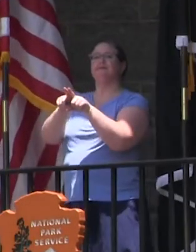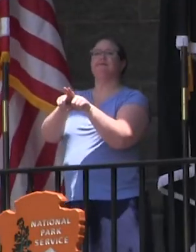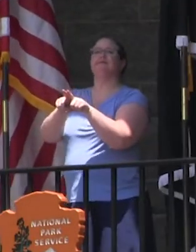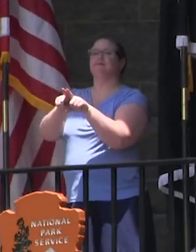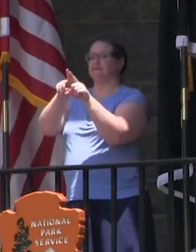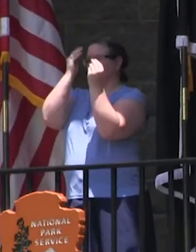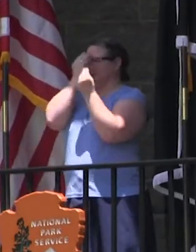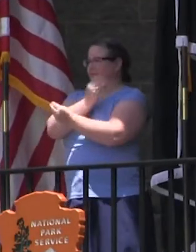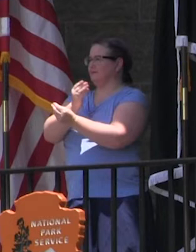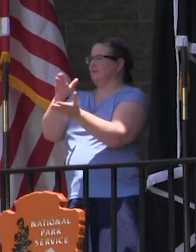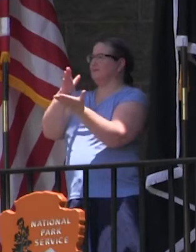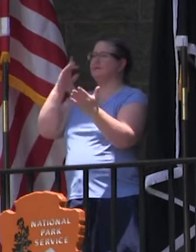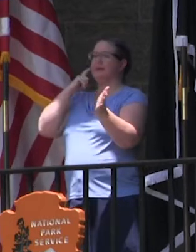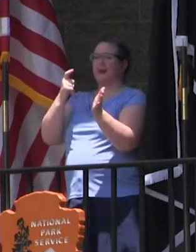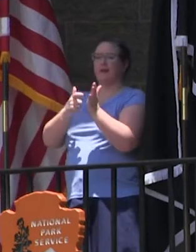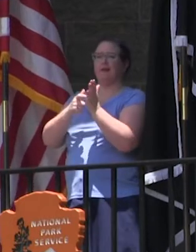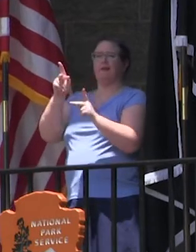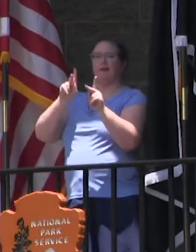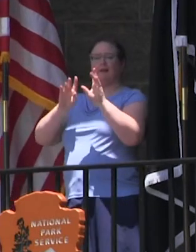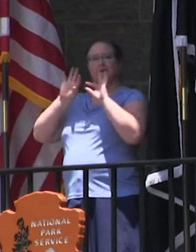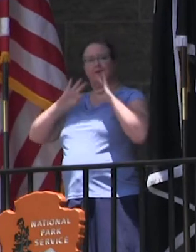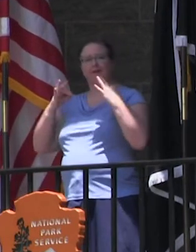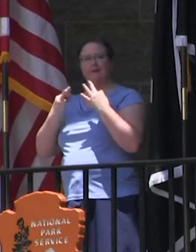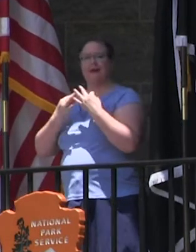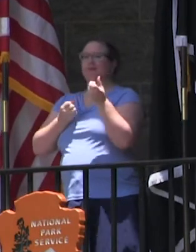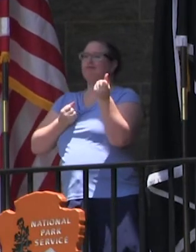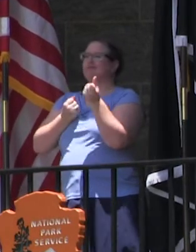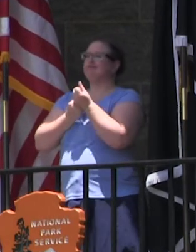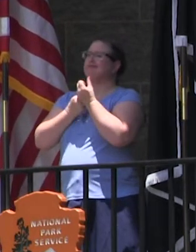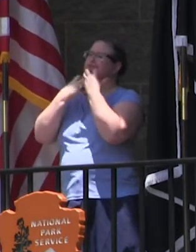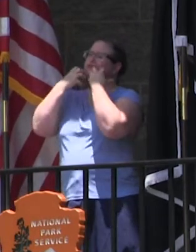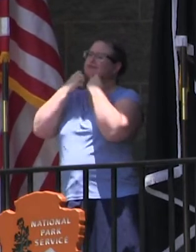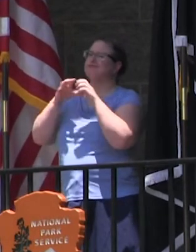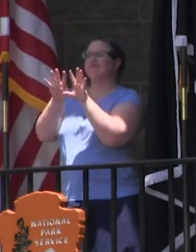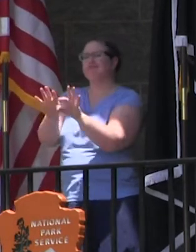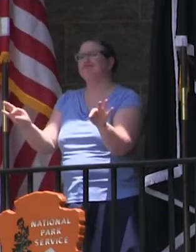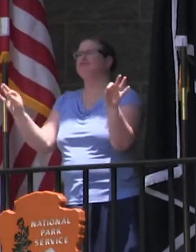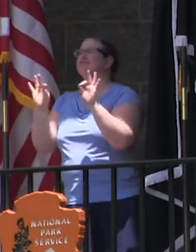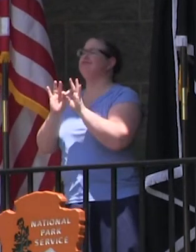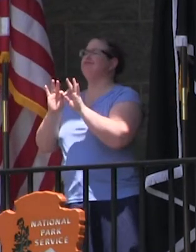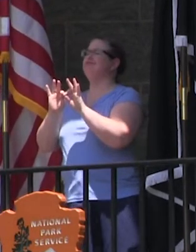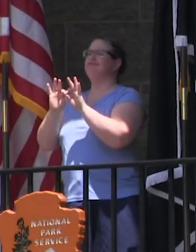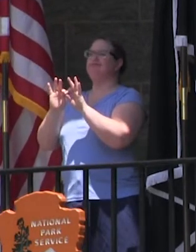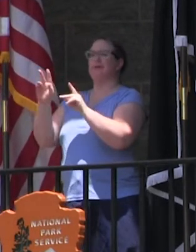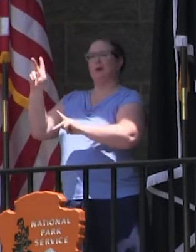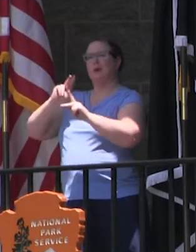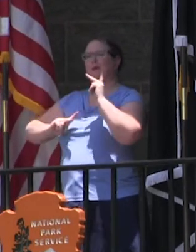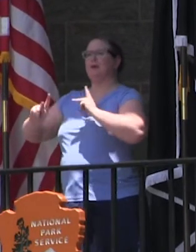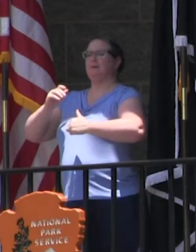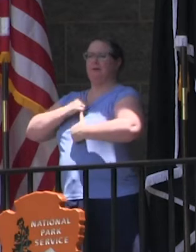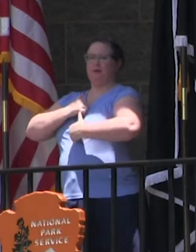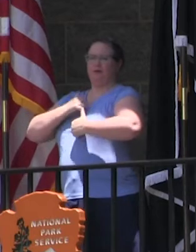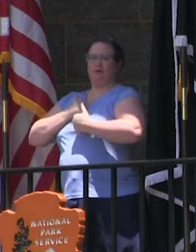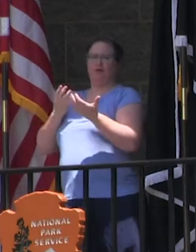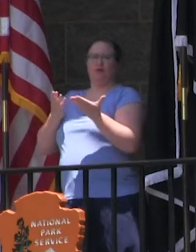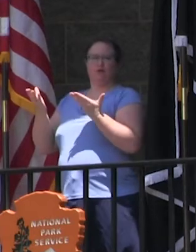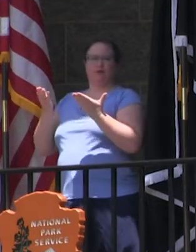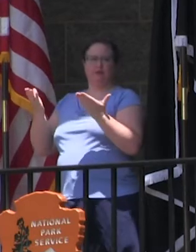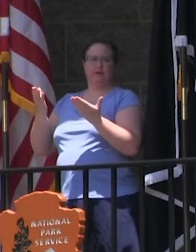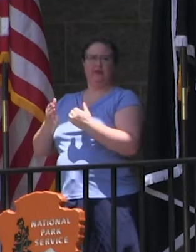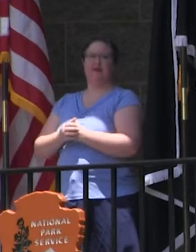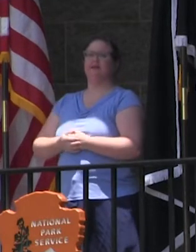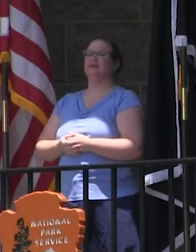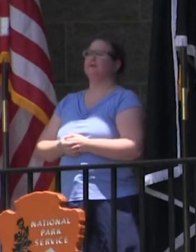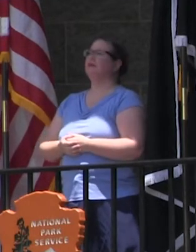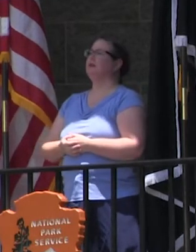the families whose support is crucial to our men and women in uniform.